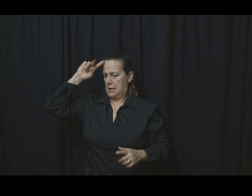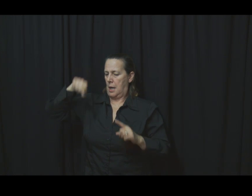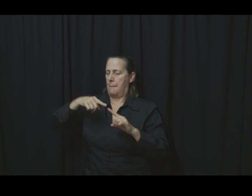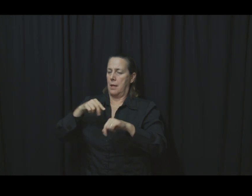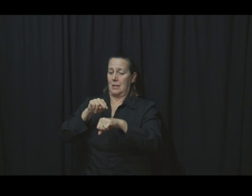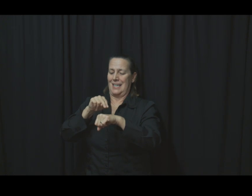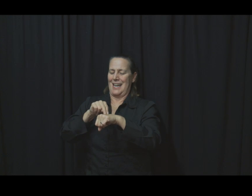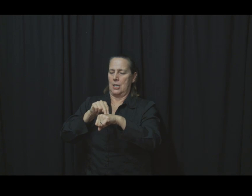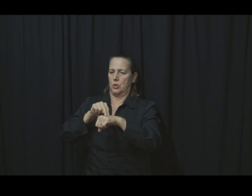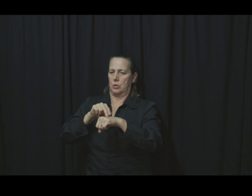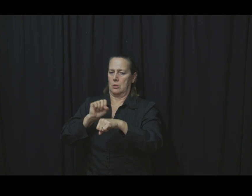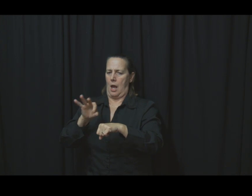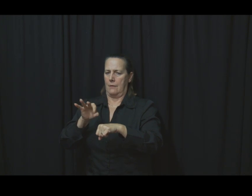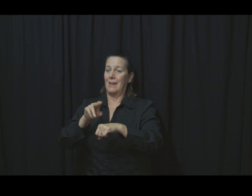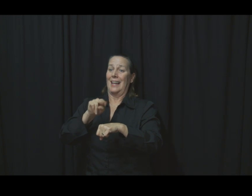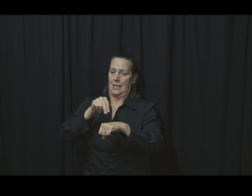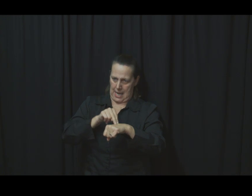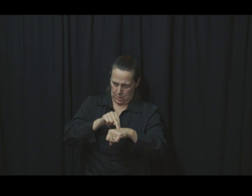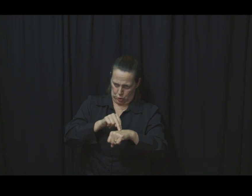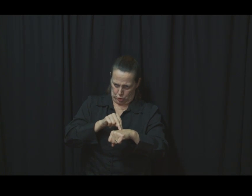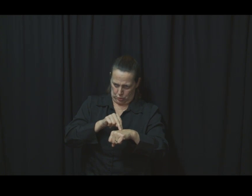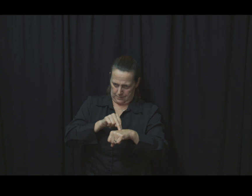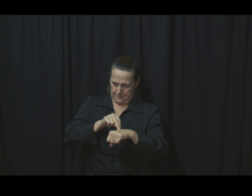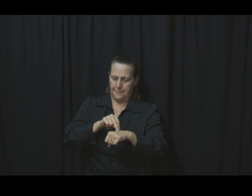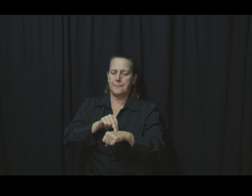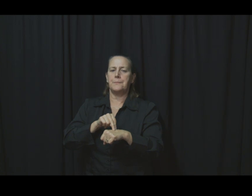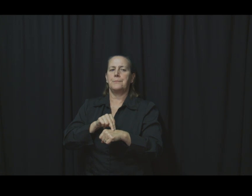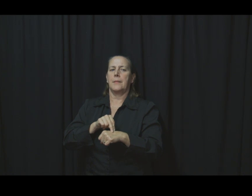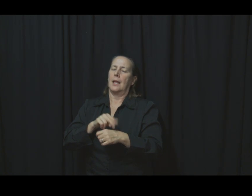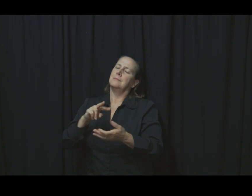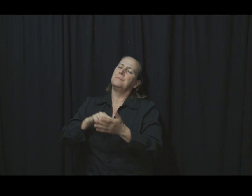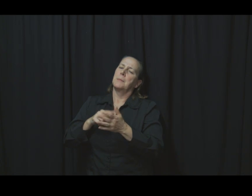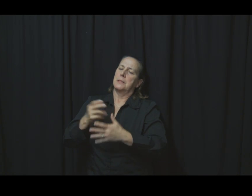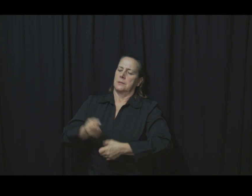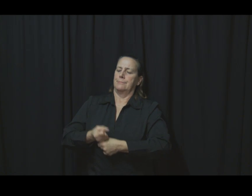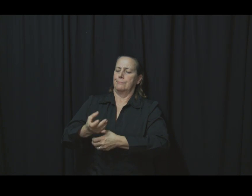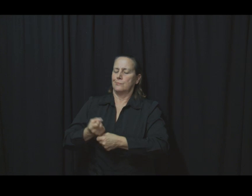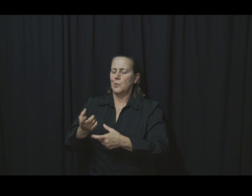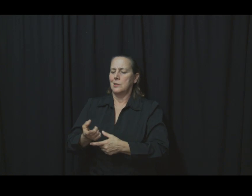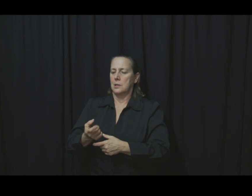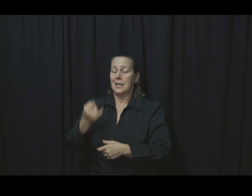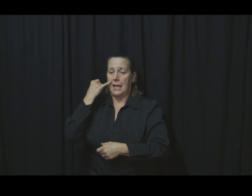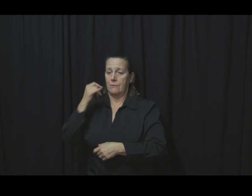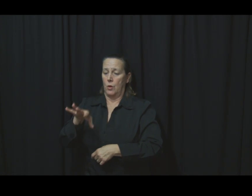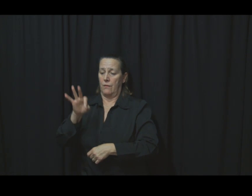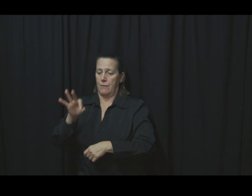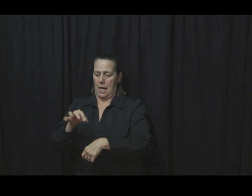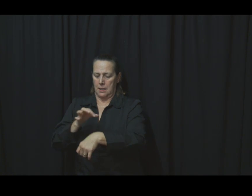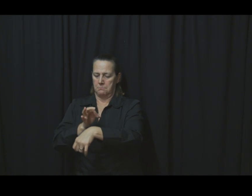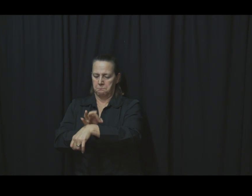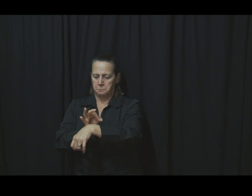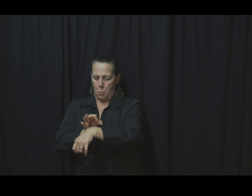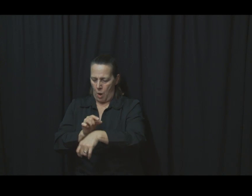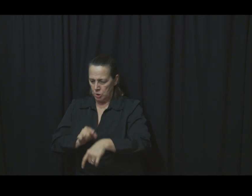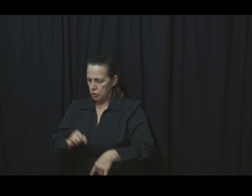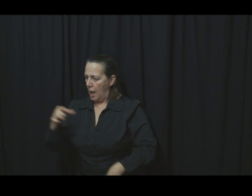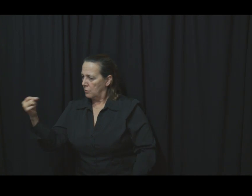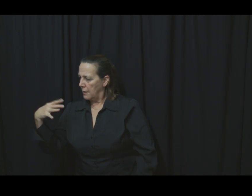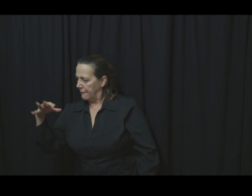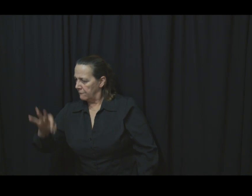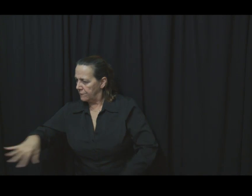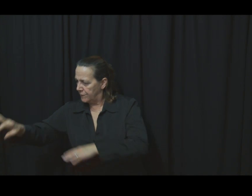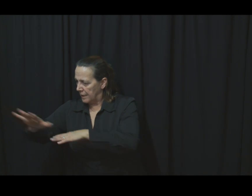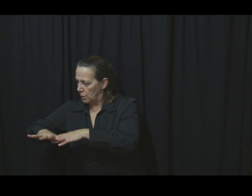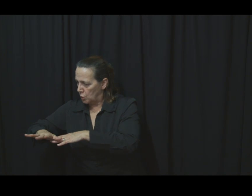of nature. This is to say, the old expression is if you were to find a watch in the field and you'd pick it up,